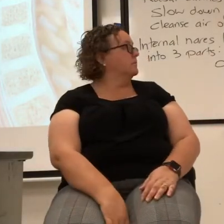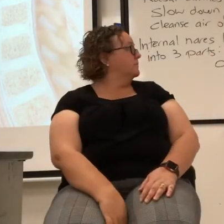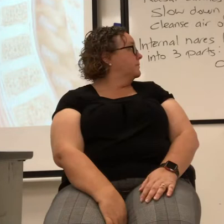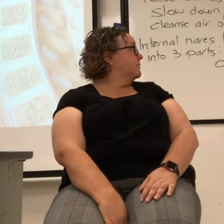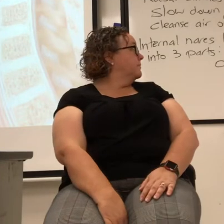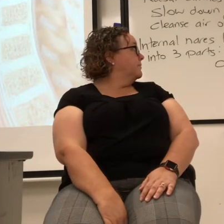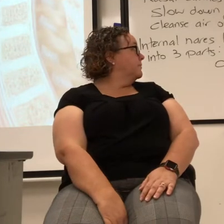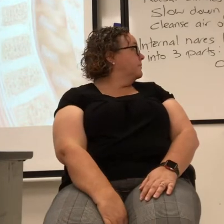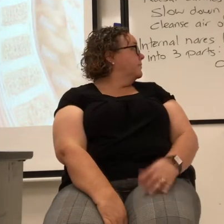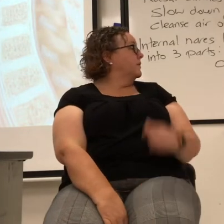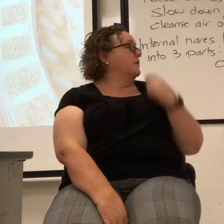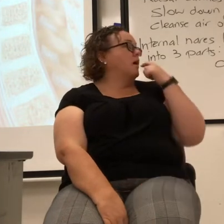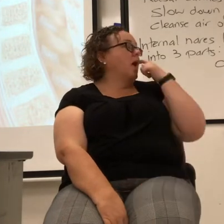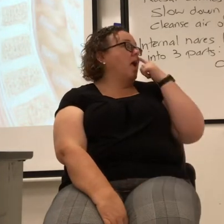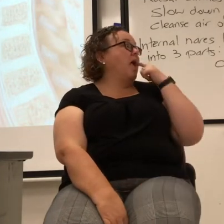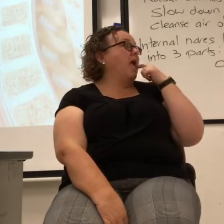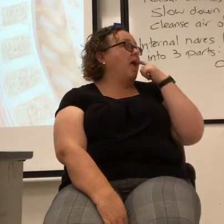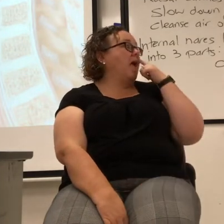fosses,